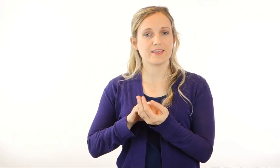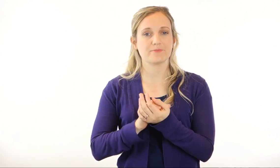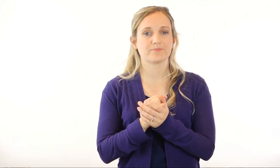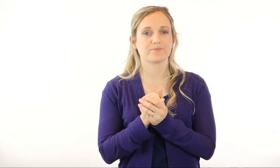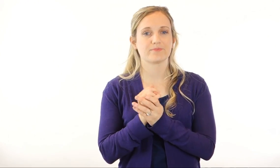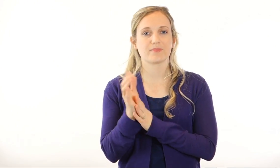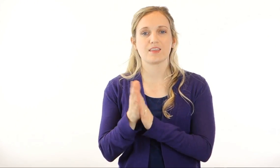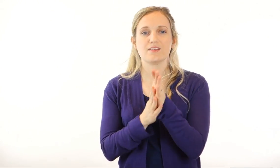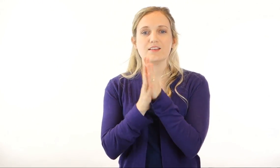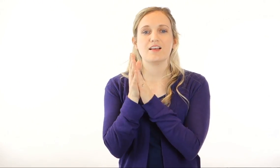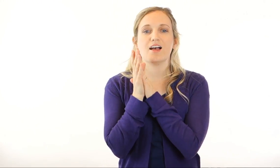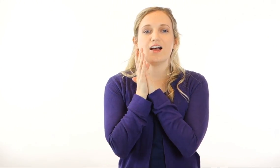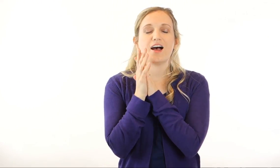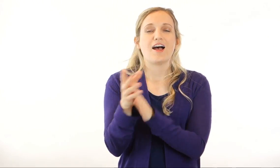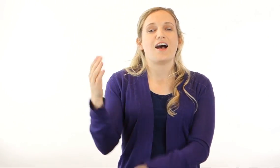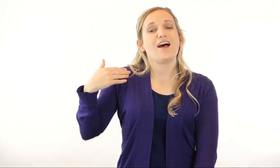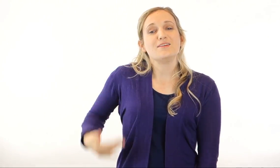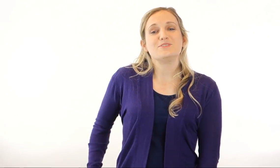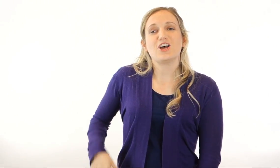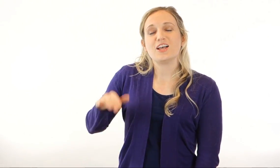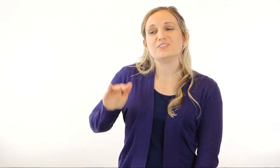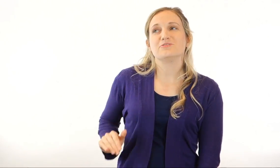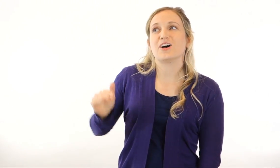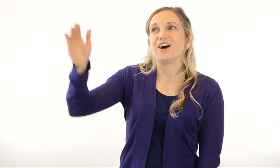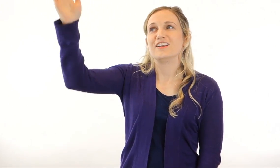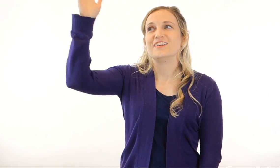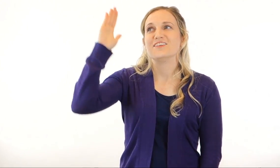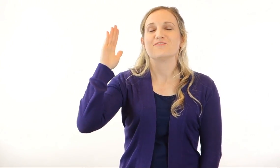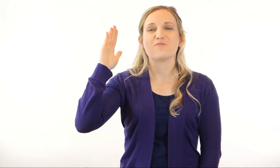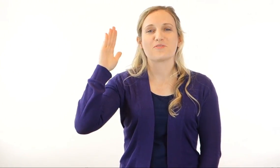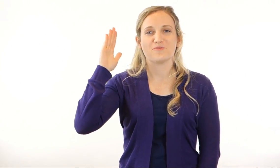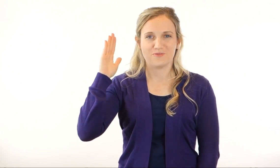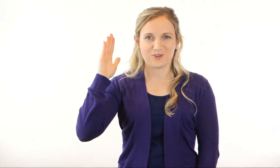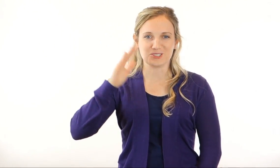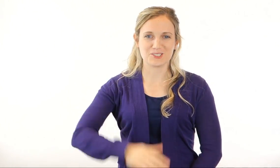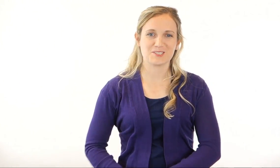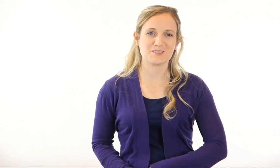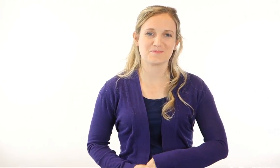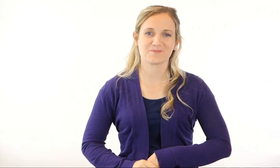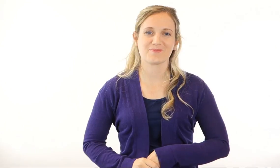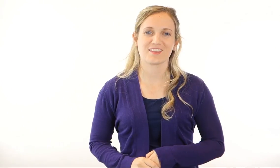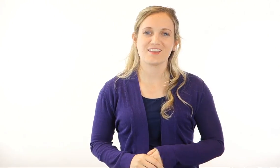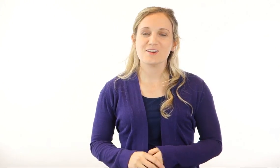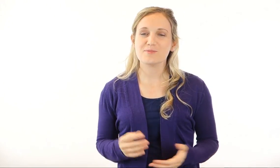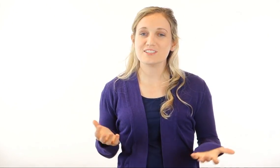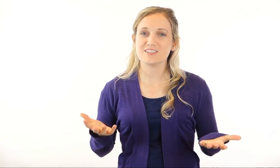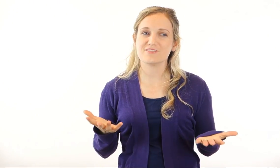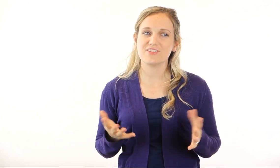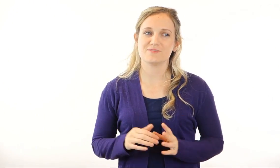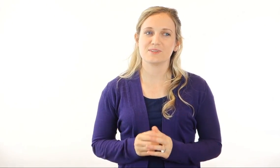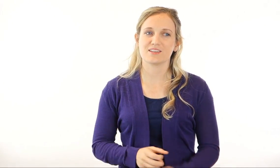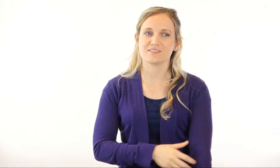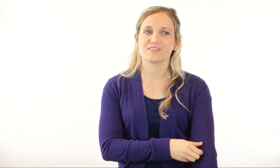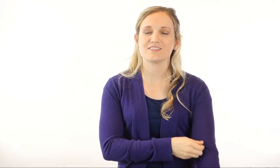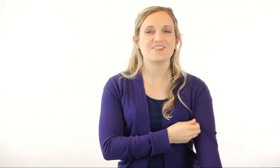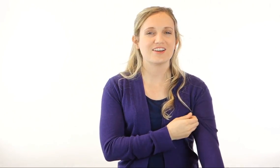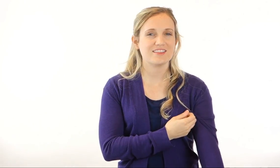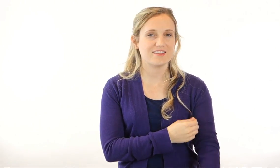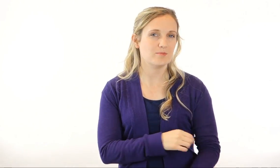again. I am a child of God, 4th verse. Which is fun because it's not in the hymn